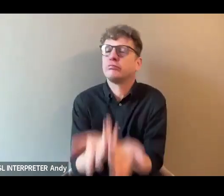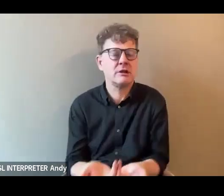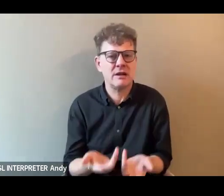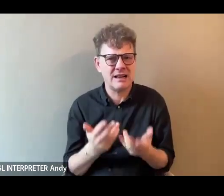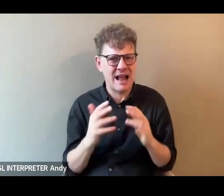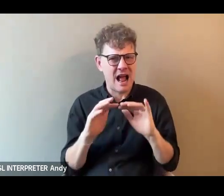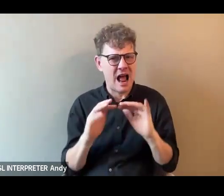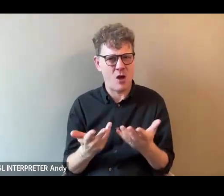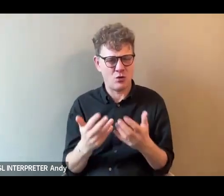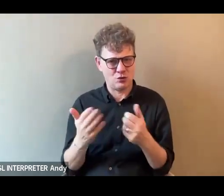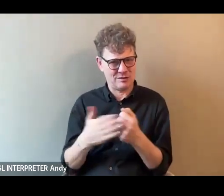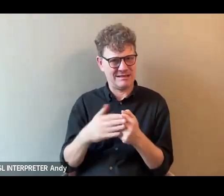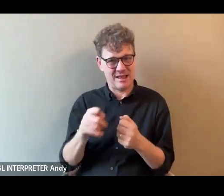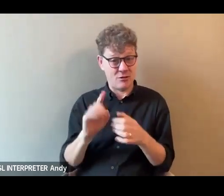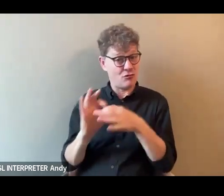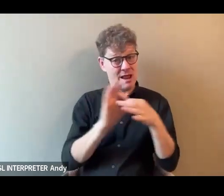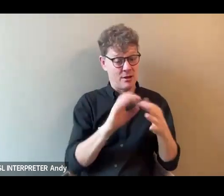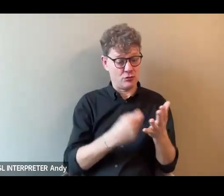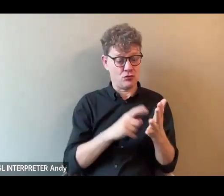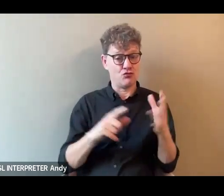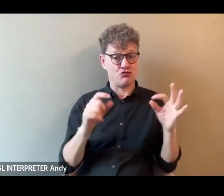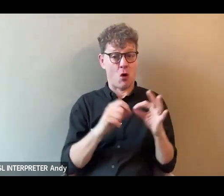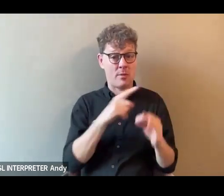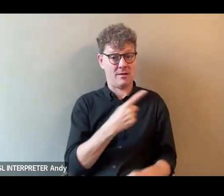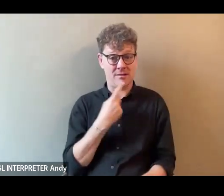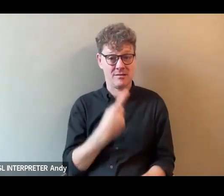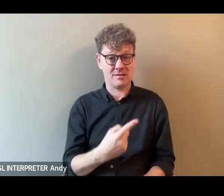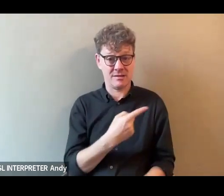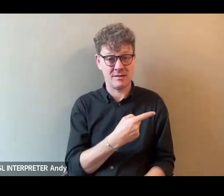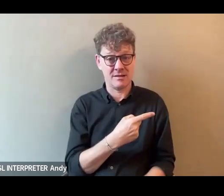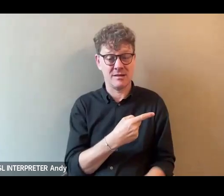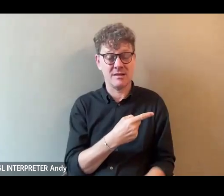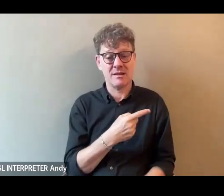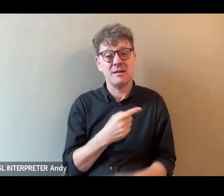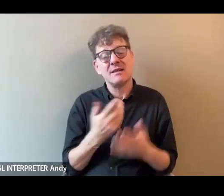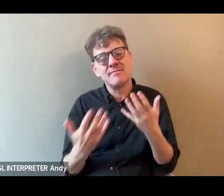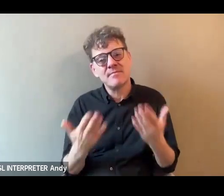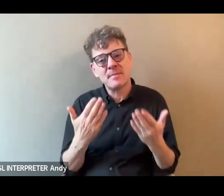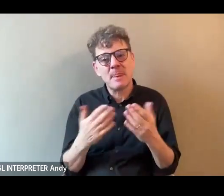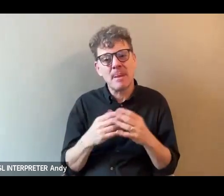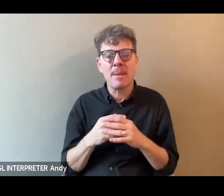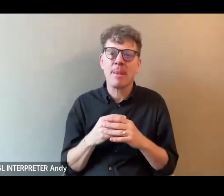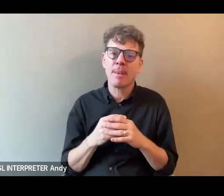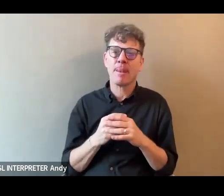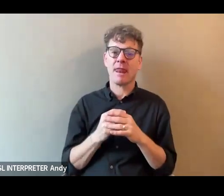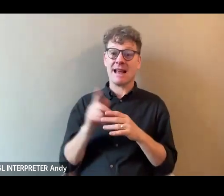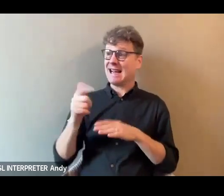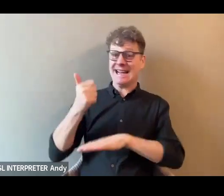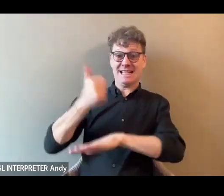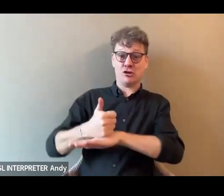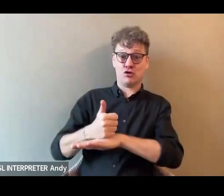it relates to a bit of what Robert was talking about, that I think one of the things that we see is when an